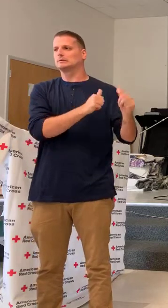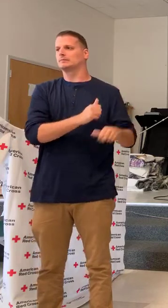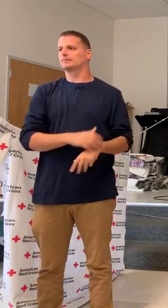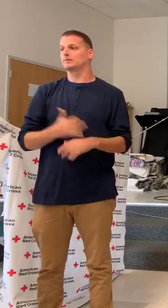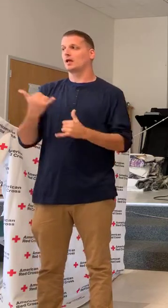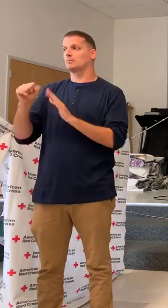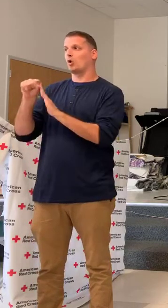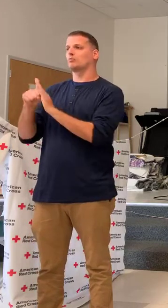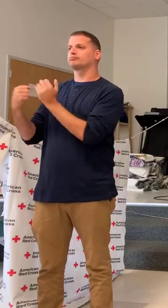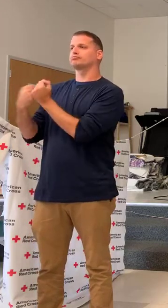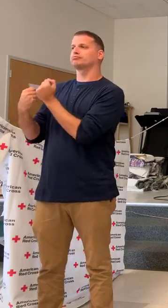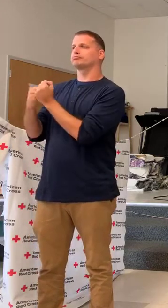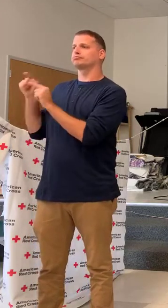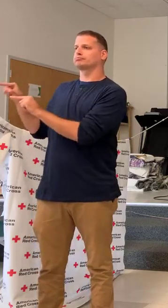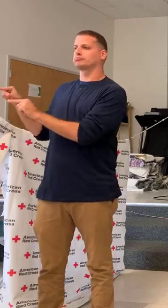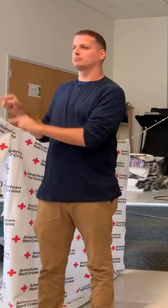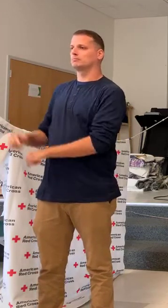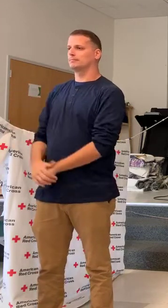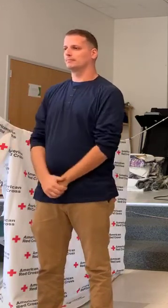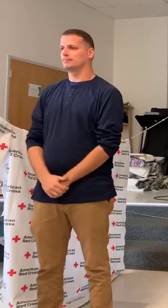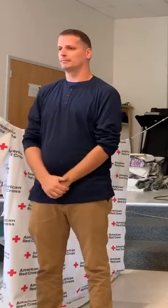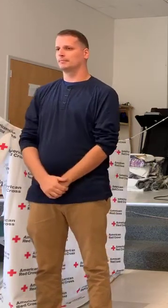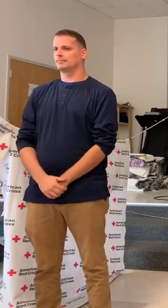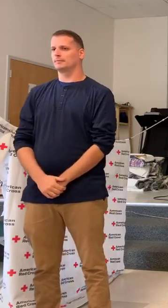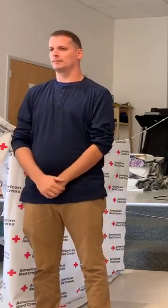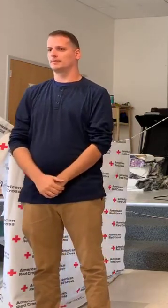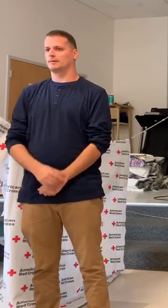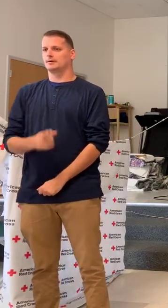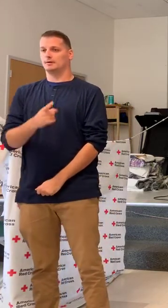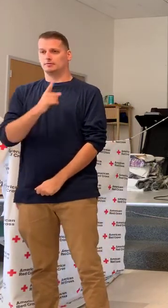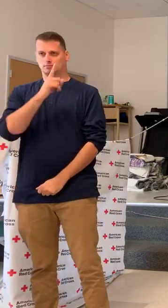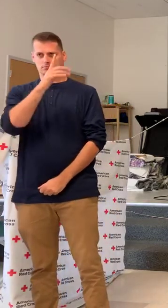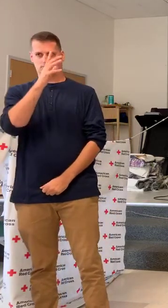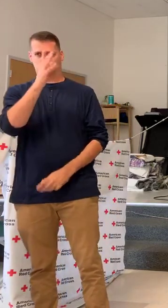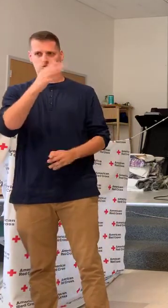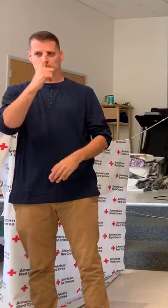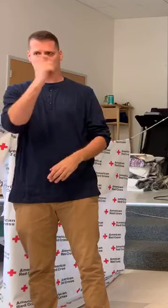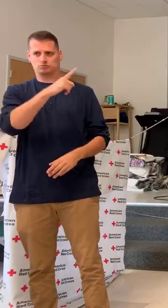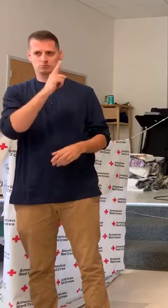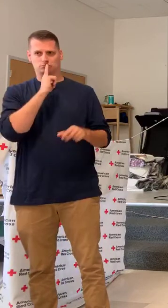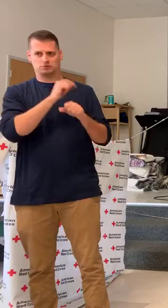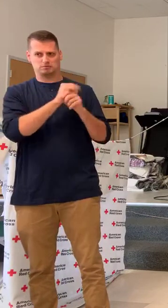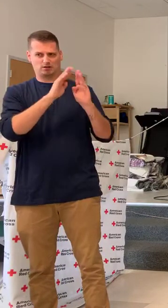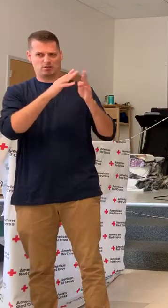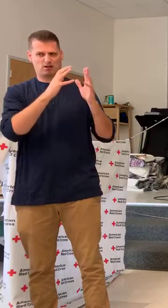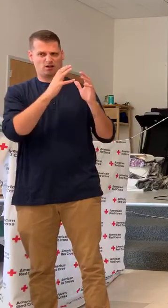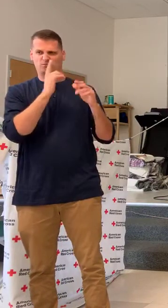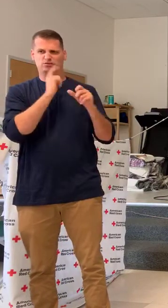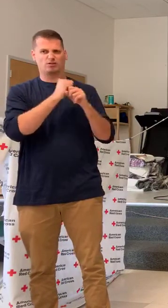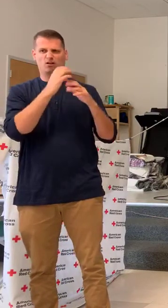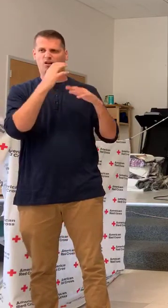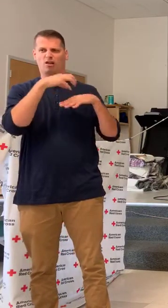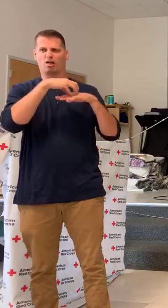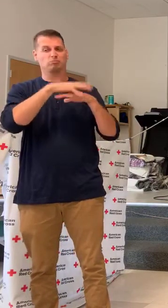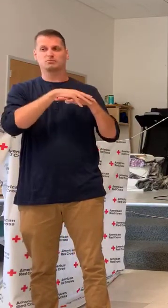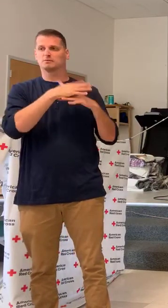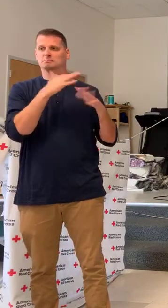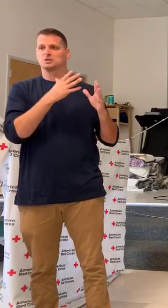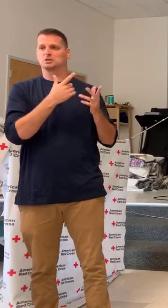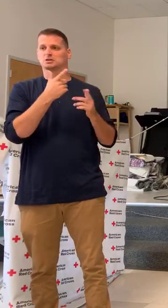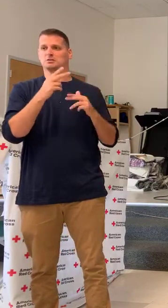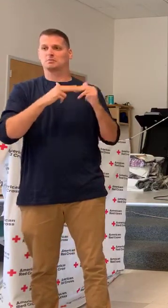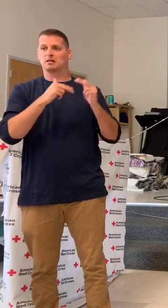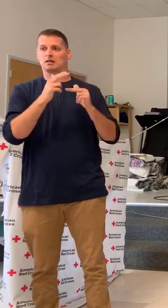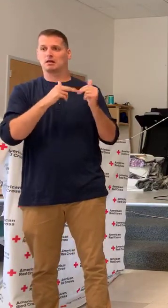that if somebody starts rebuilding before they step in, that they will not? I have not heard that, but I will